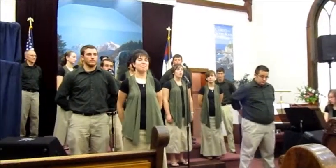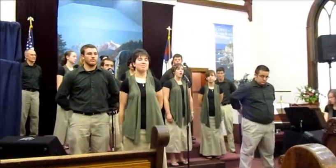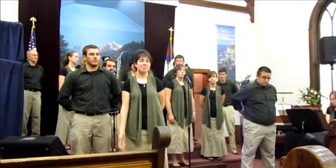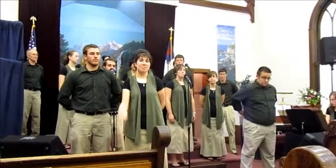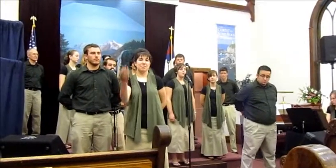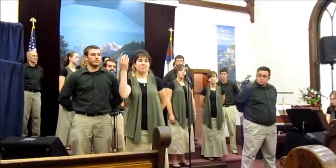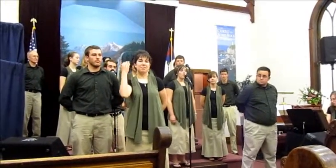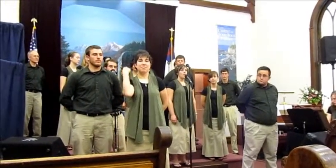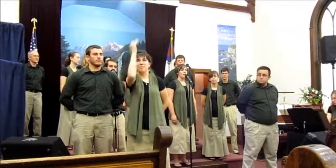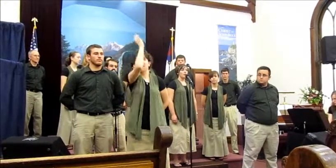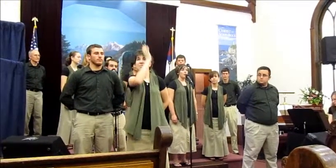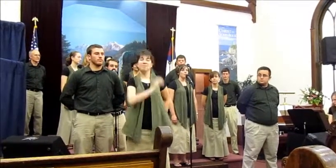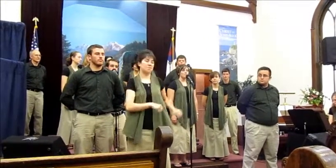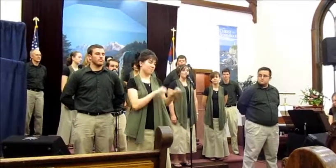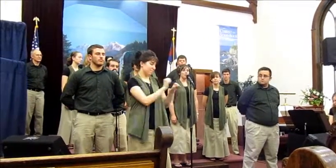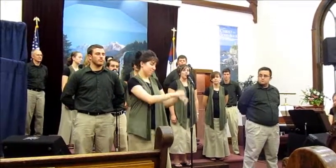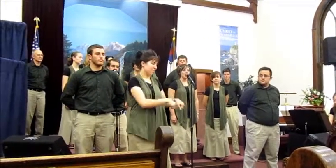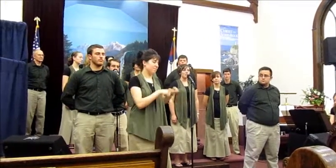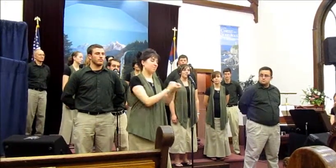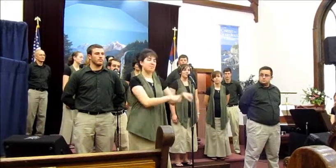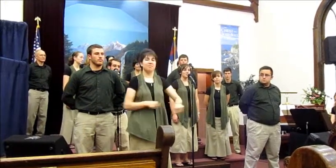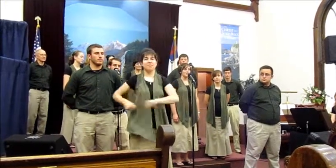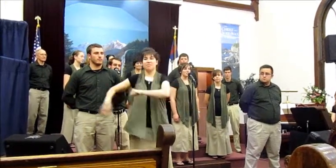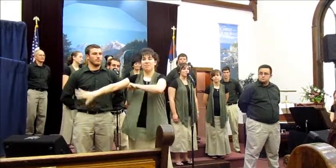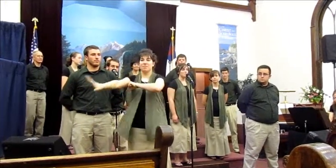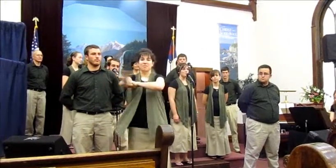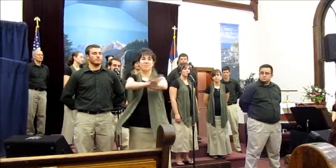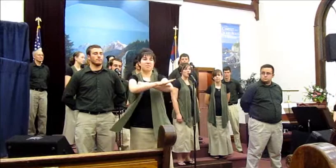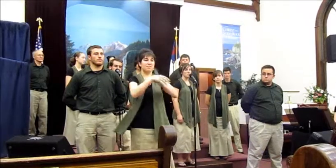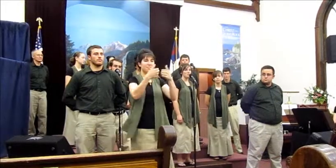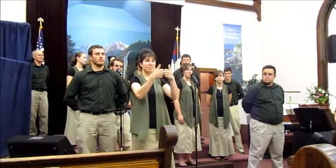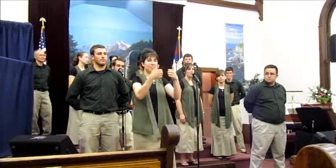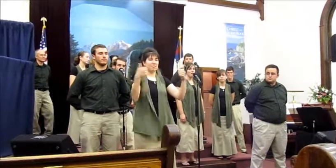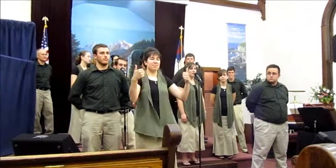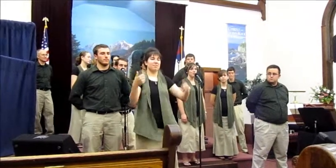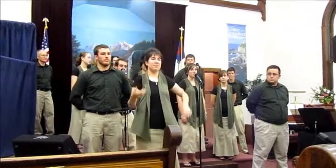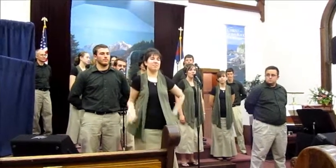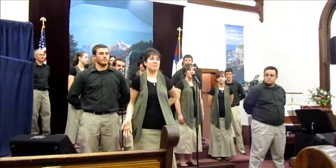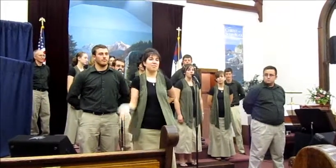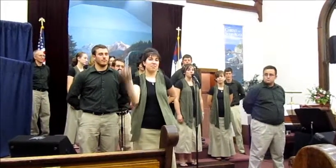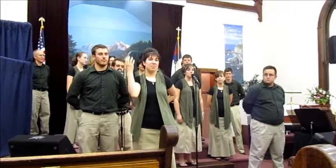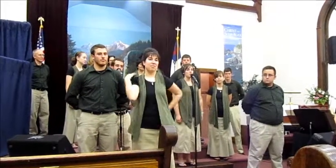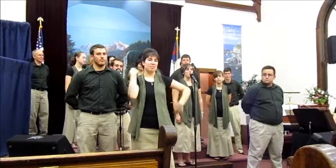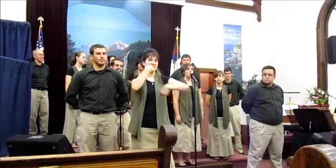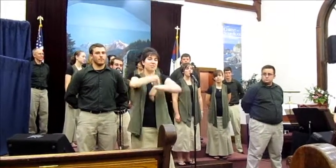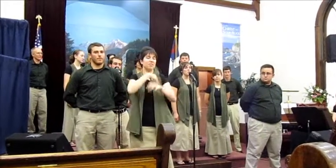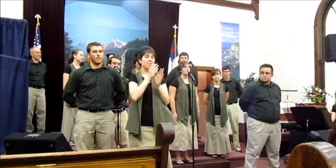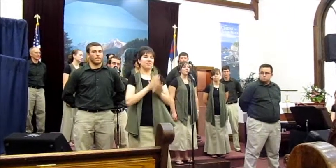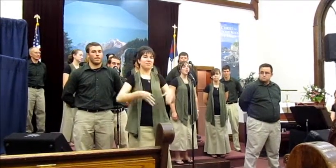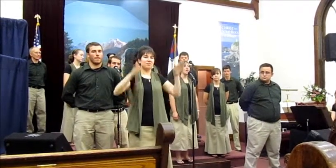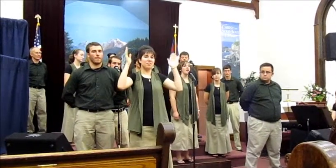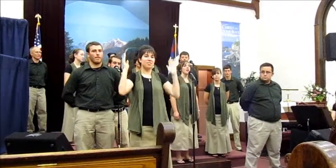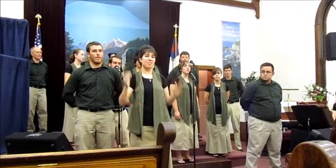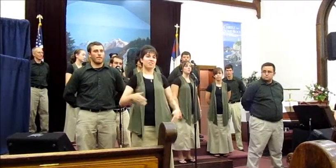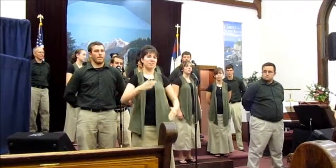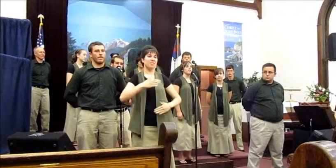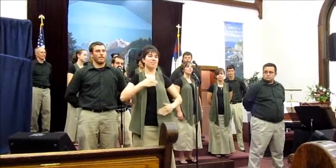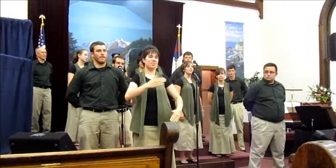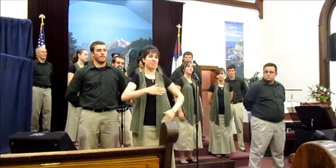Before God divided the sea from the land, before the Creator breathed